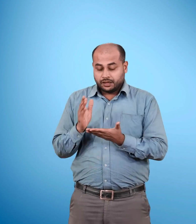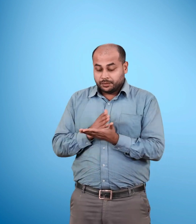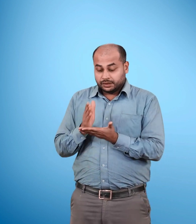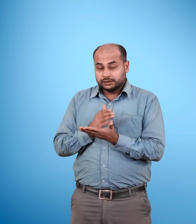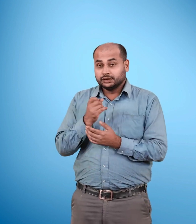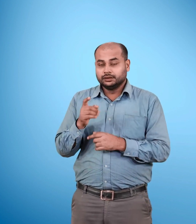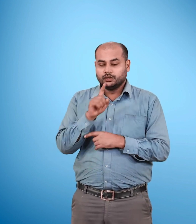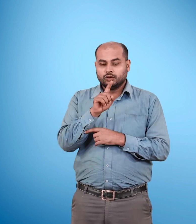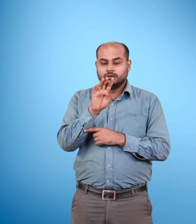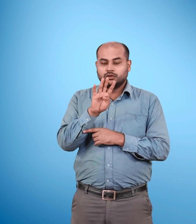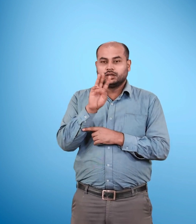Page 143.